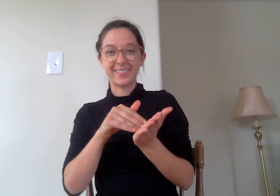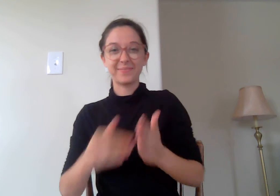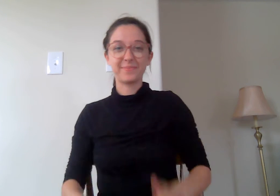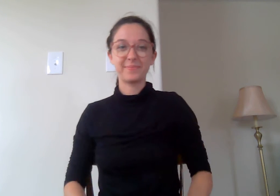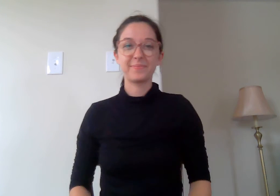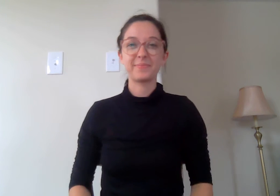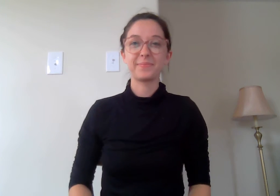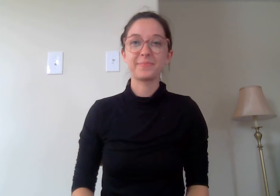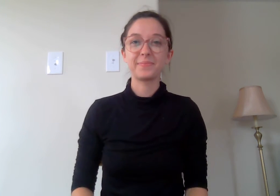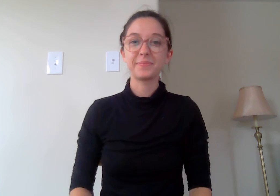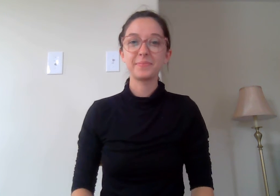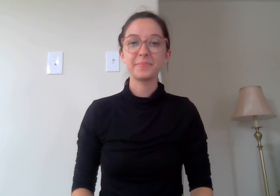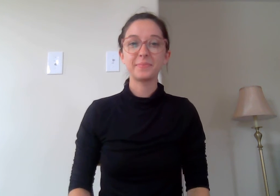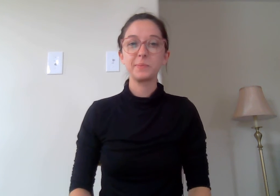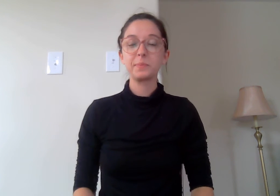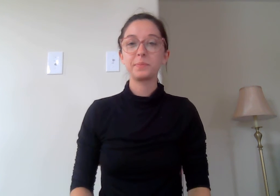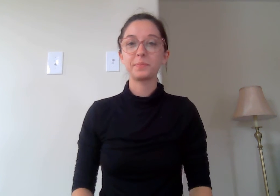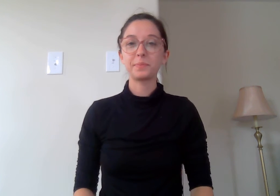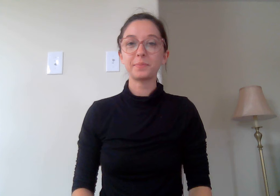all CEUs. Register at